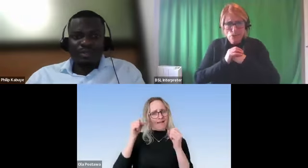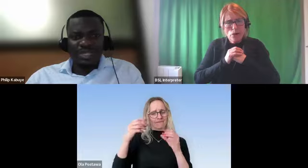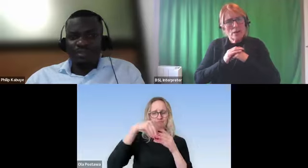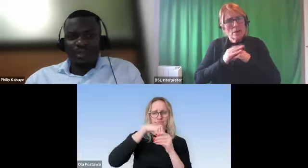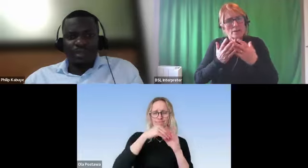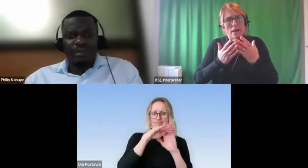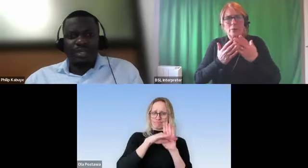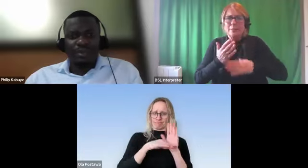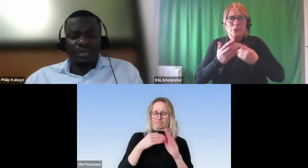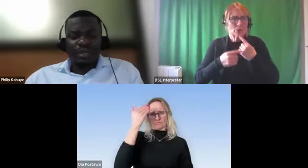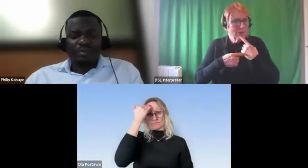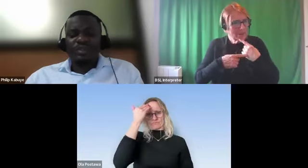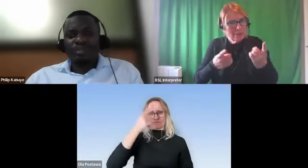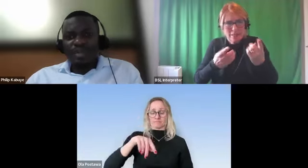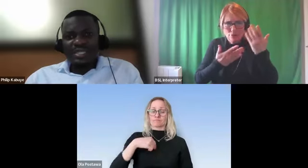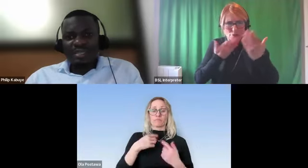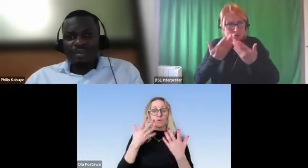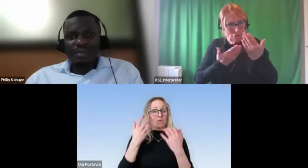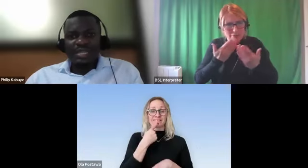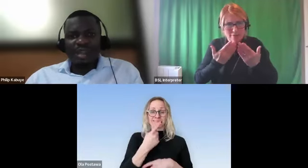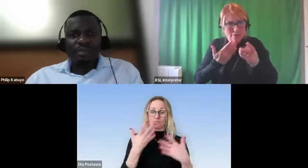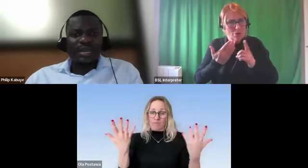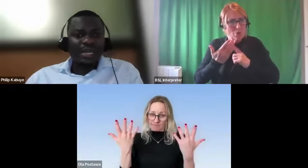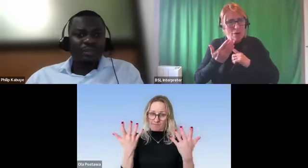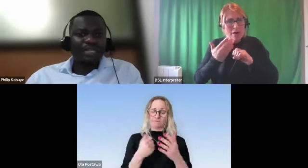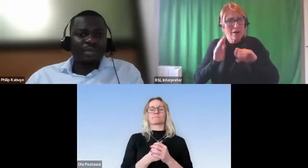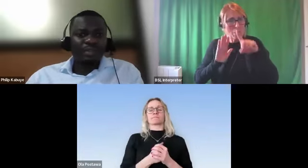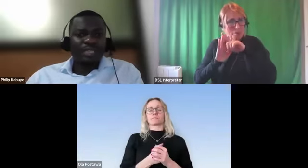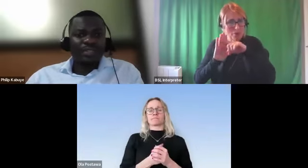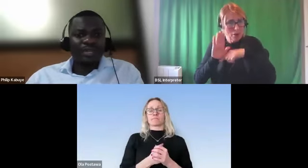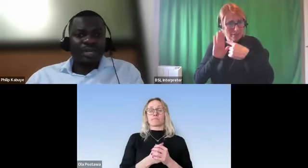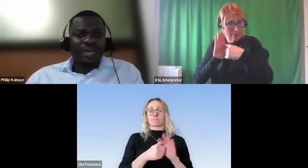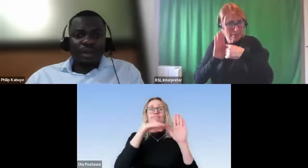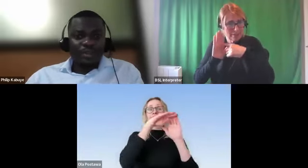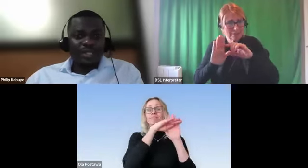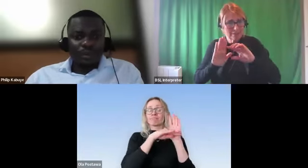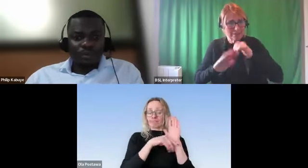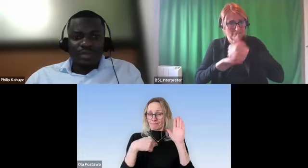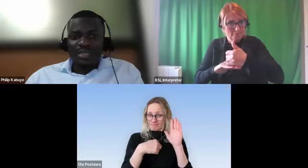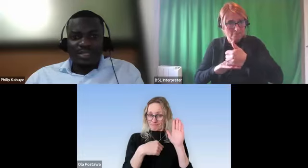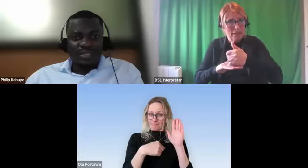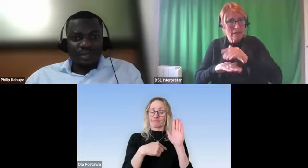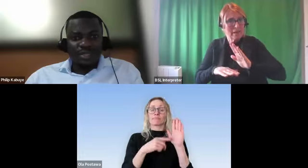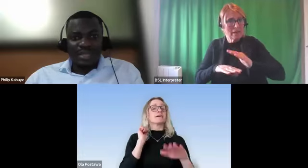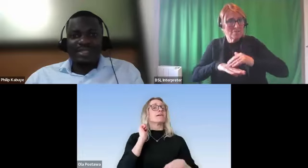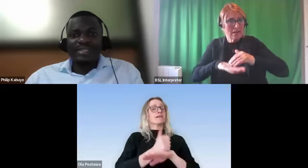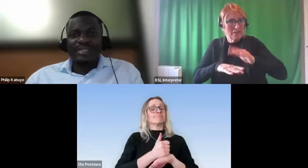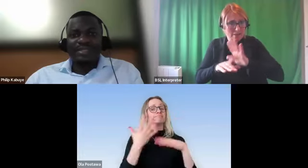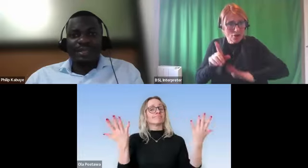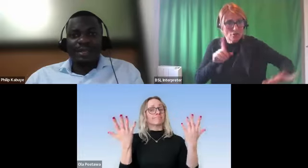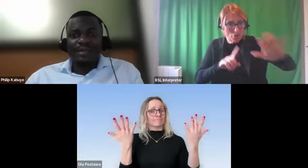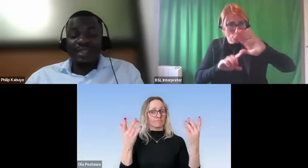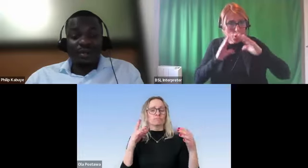the story, especially for the global south, because the policies implemented have a bearing on the implementation across the globe that takes the south, and